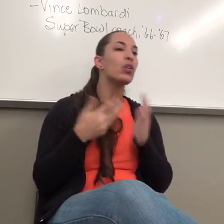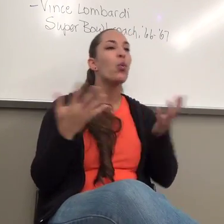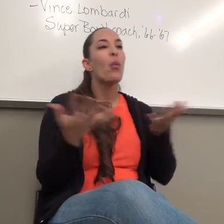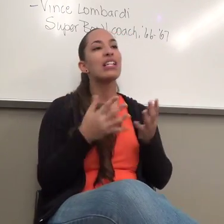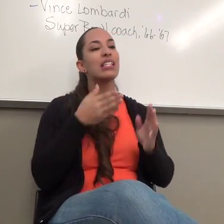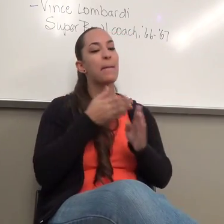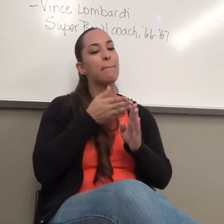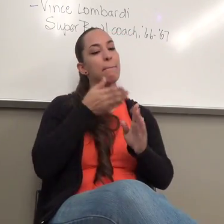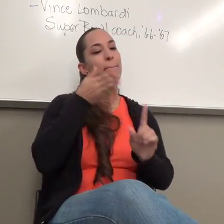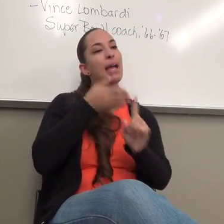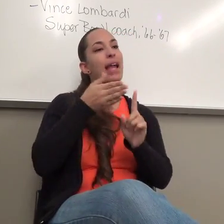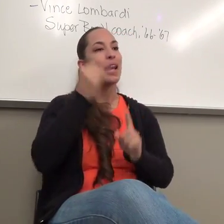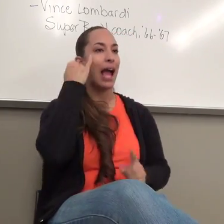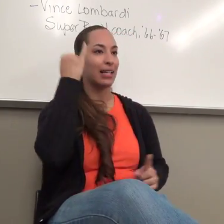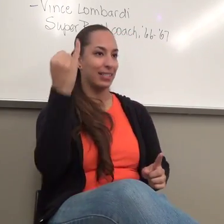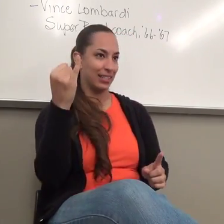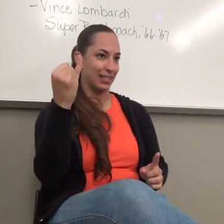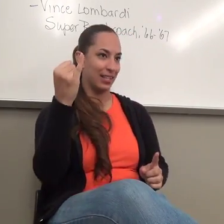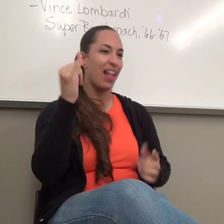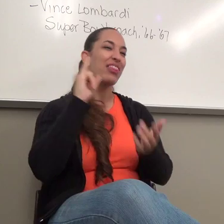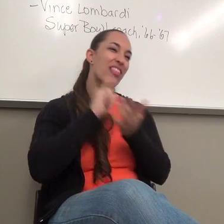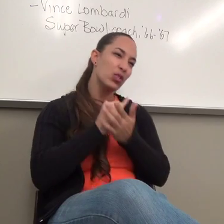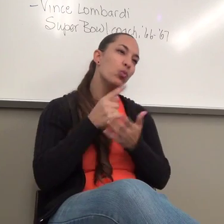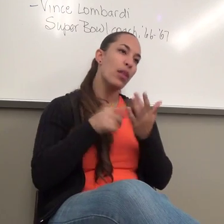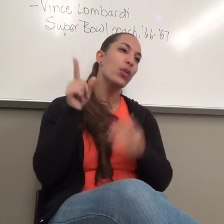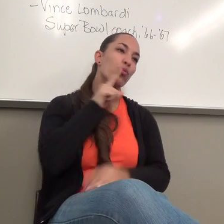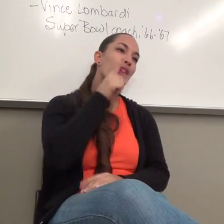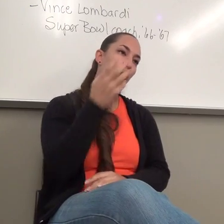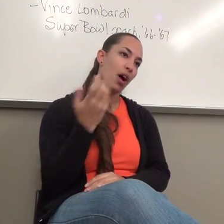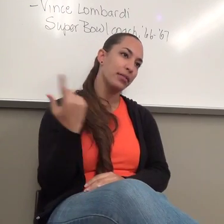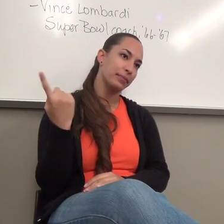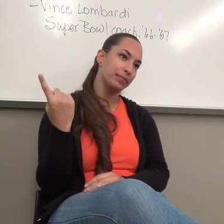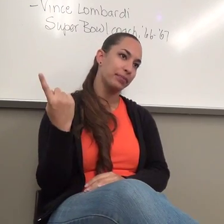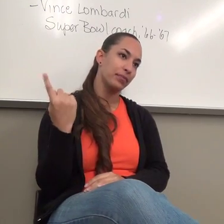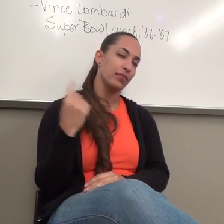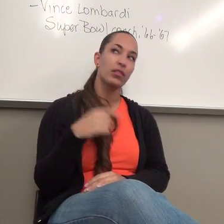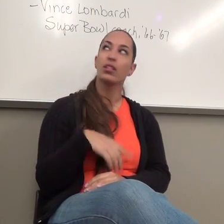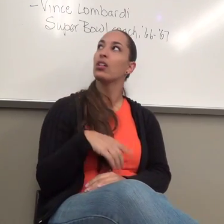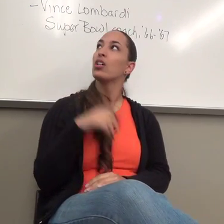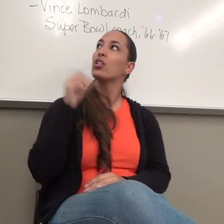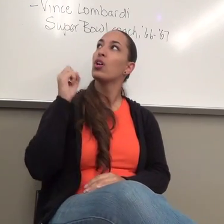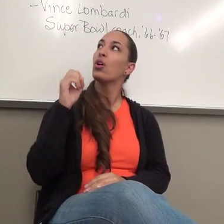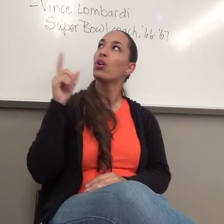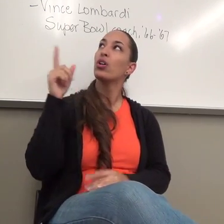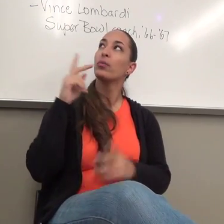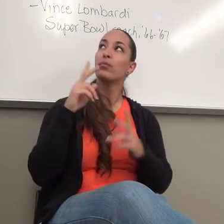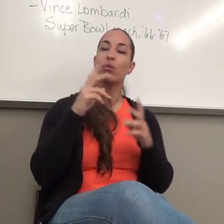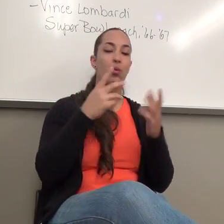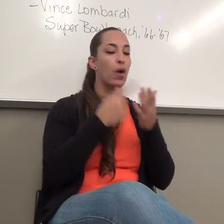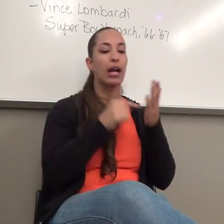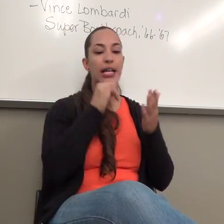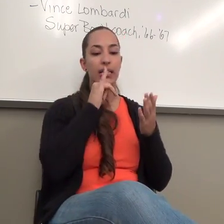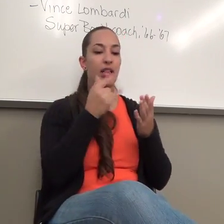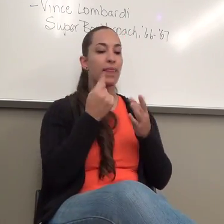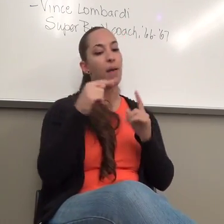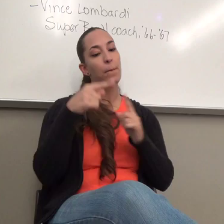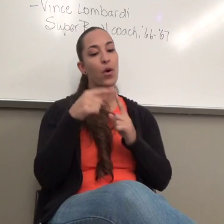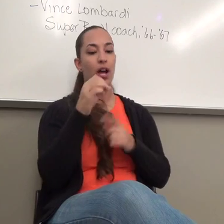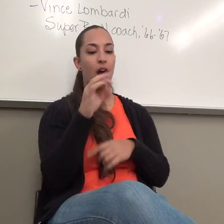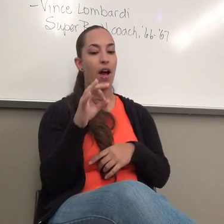papers here was, this person wrote down, what is the point of this narrative? A crash of a Brinks truck.